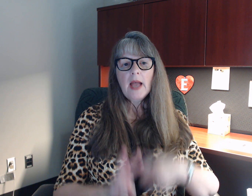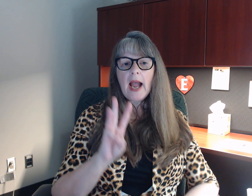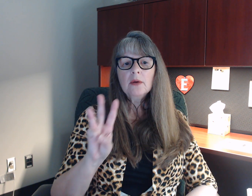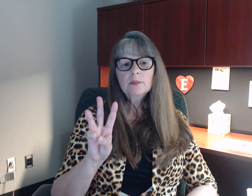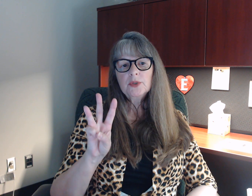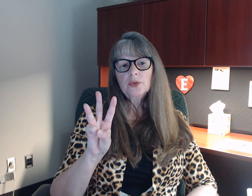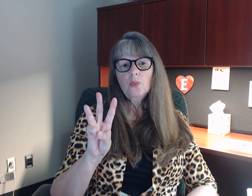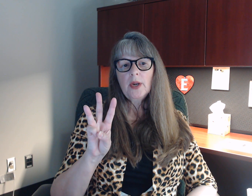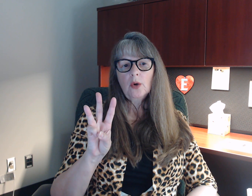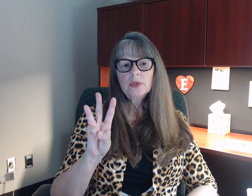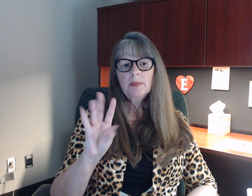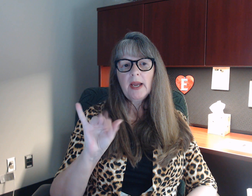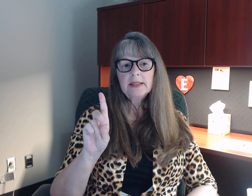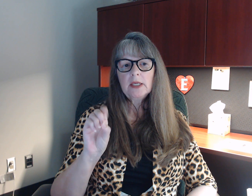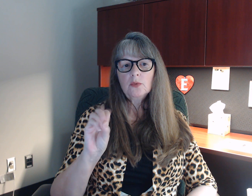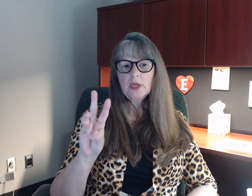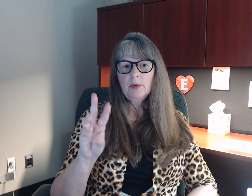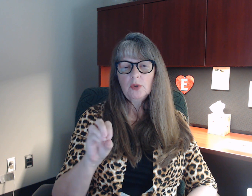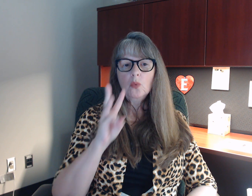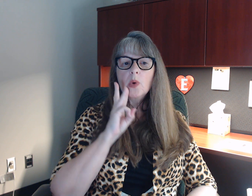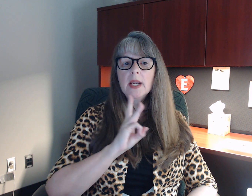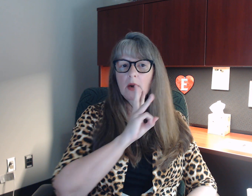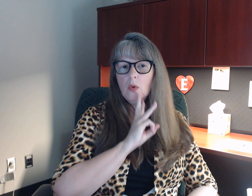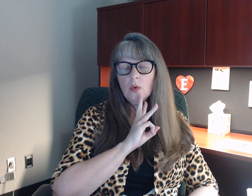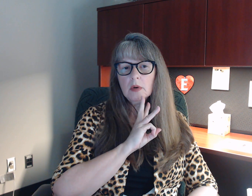I would do widow, W-I-D-O-W, widow,